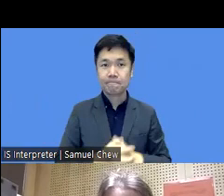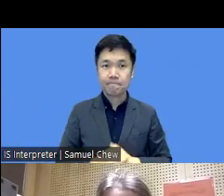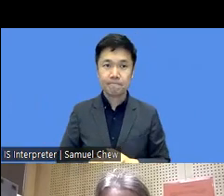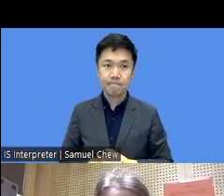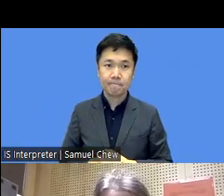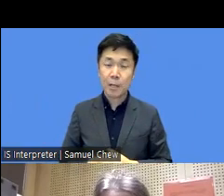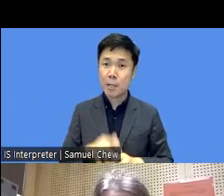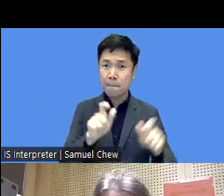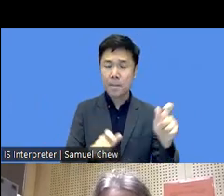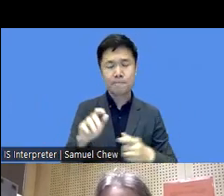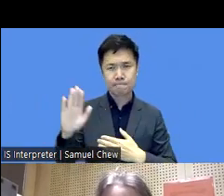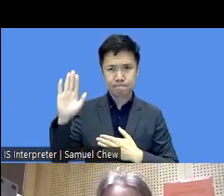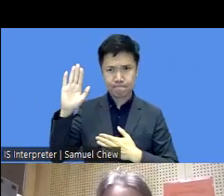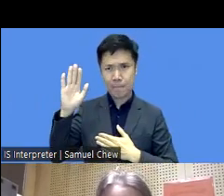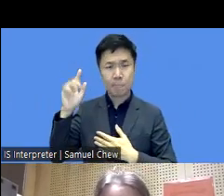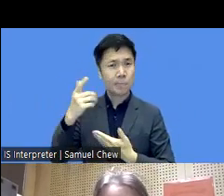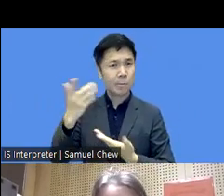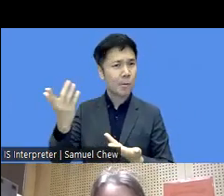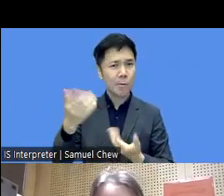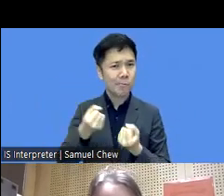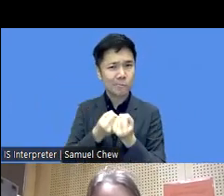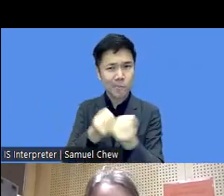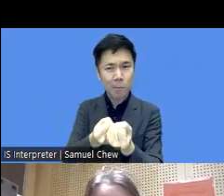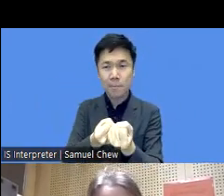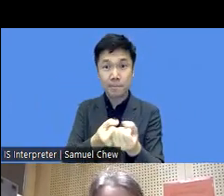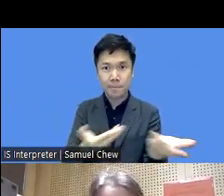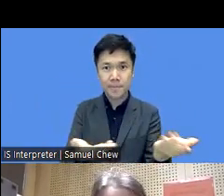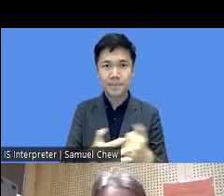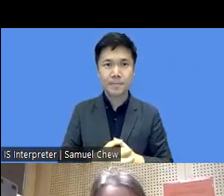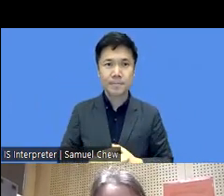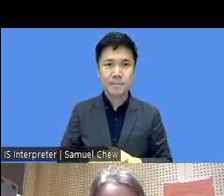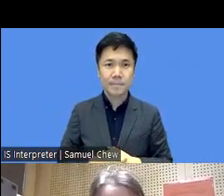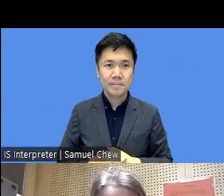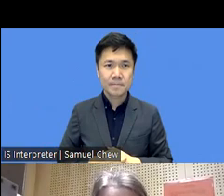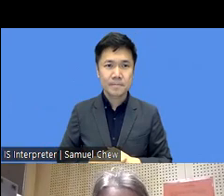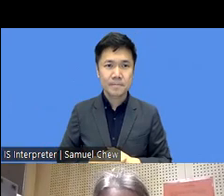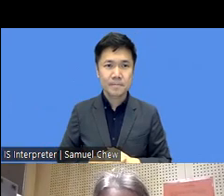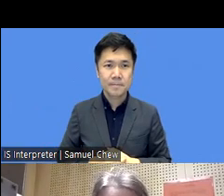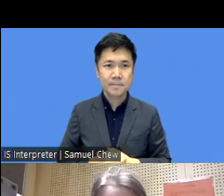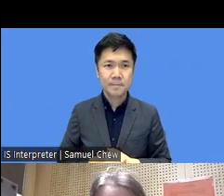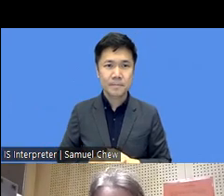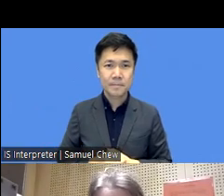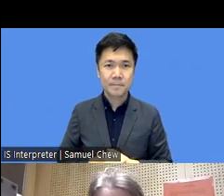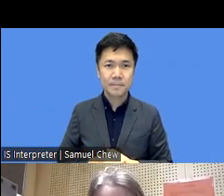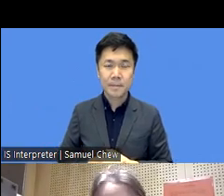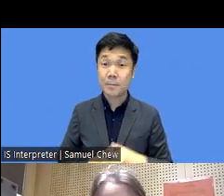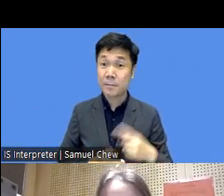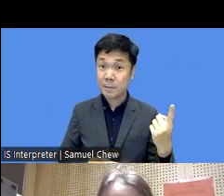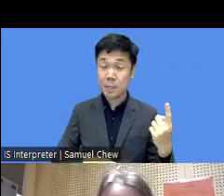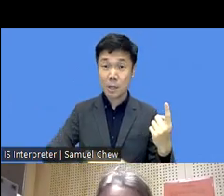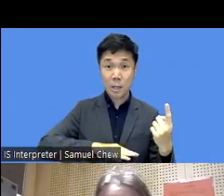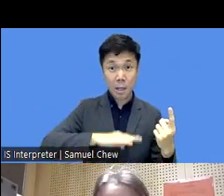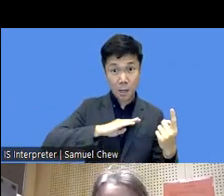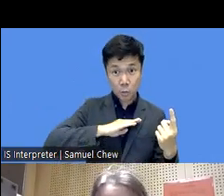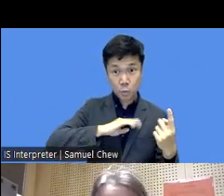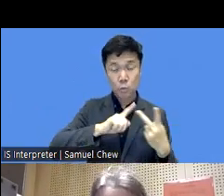of the Global Refugee Forum in 2019, and we did a bit of analysis based on age, gender, but we also